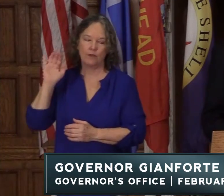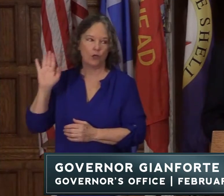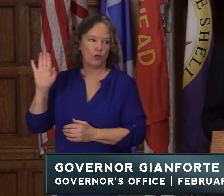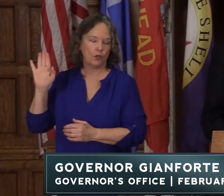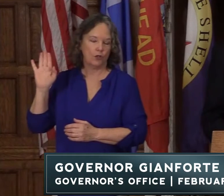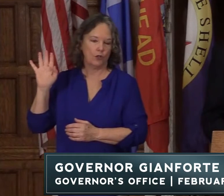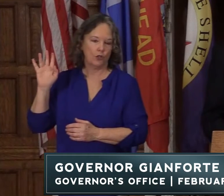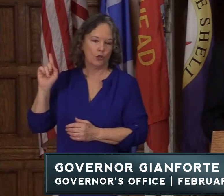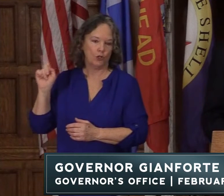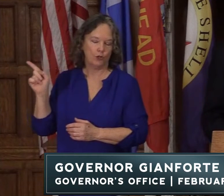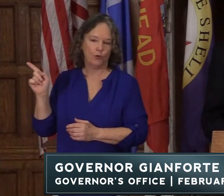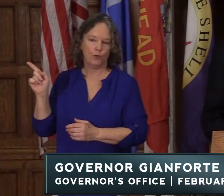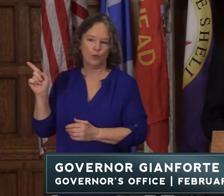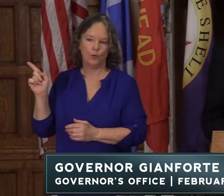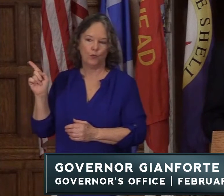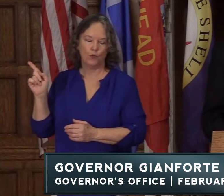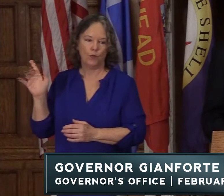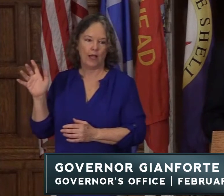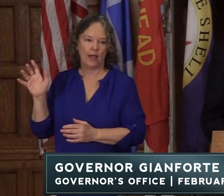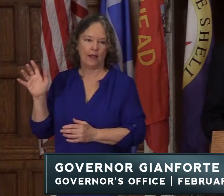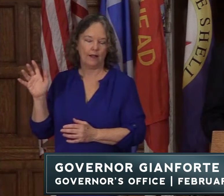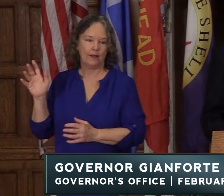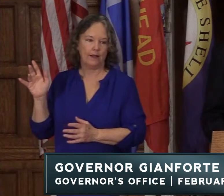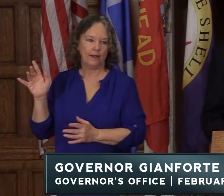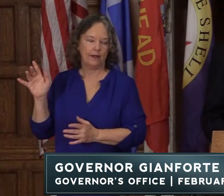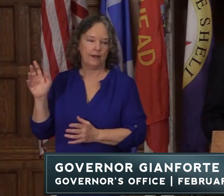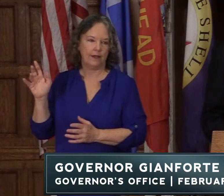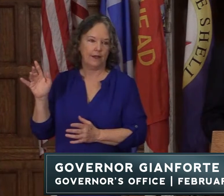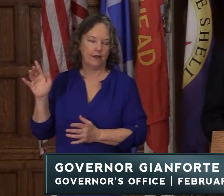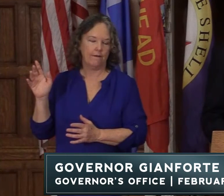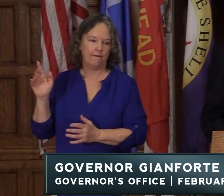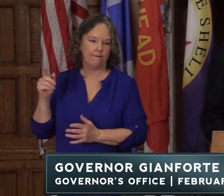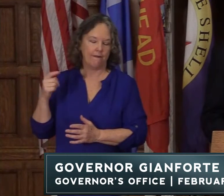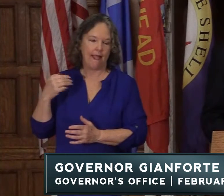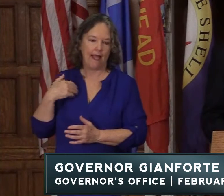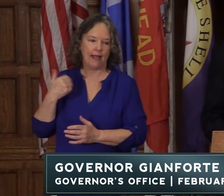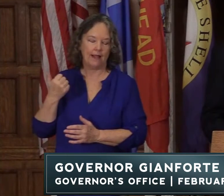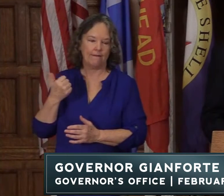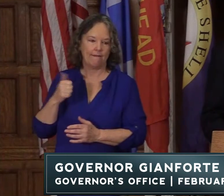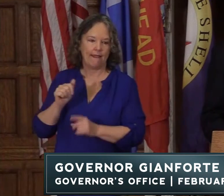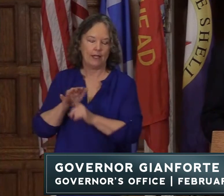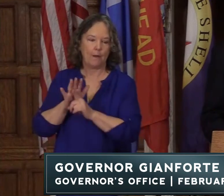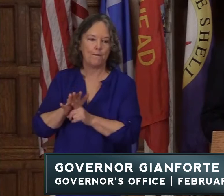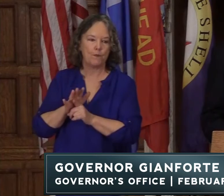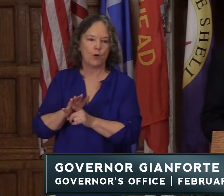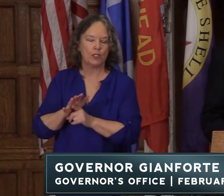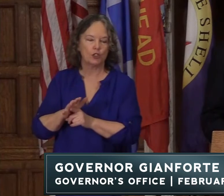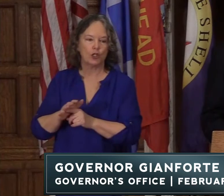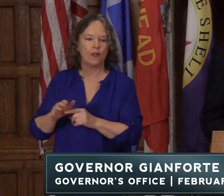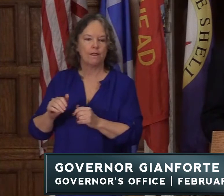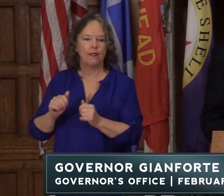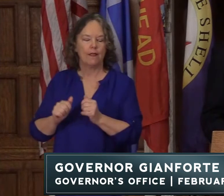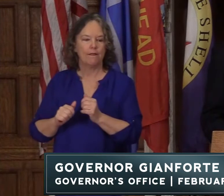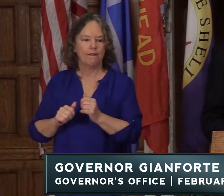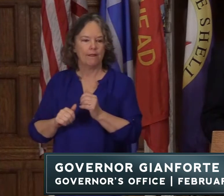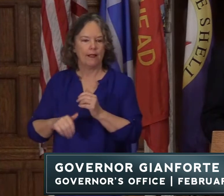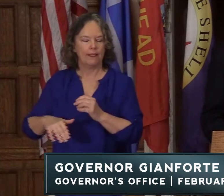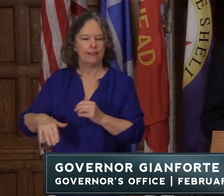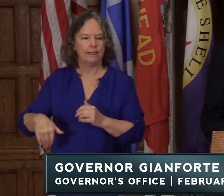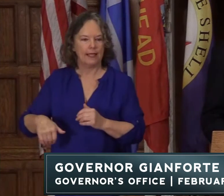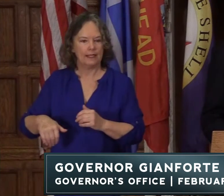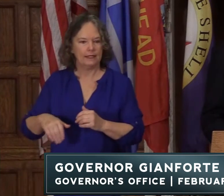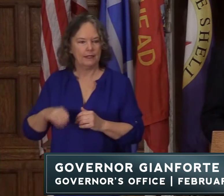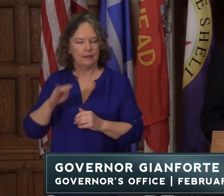had exerted any pressure to pass HB 176, the late voter registration bill, out of committee after